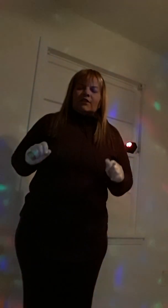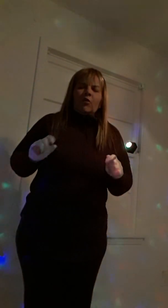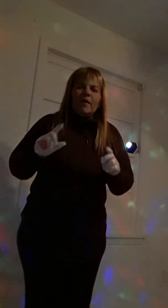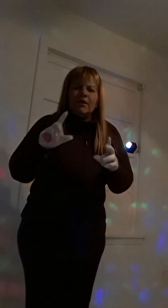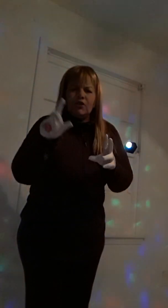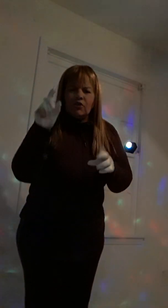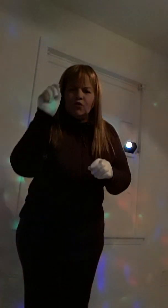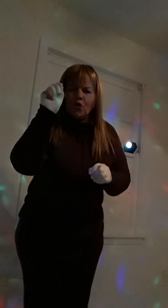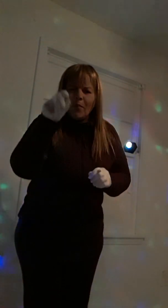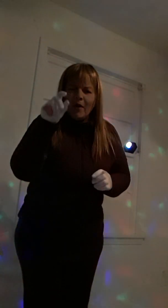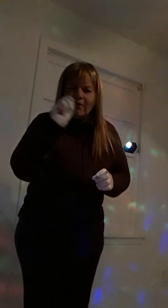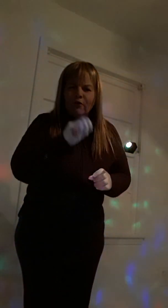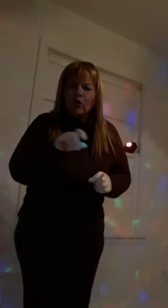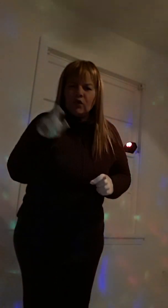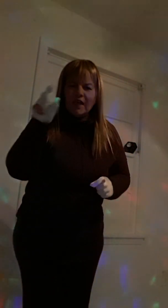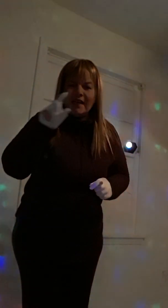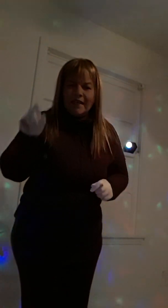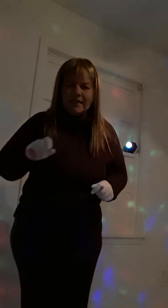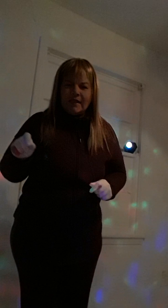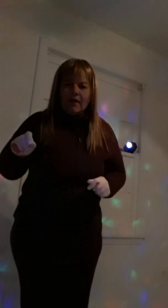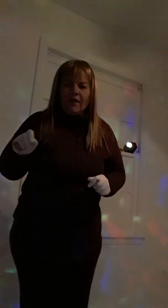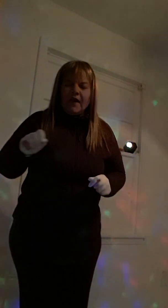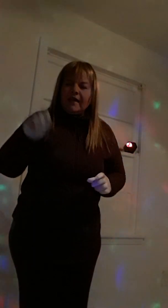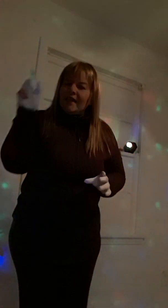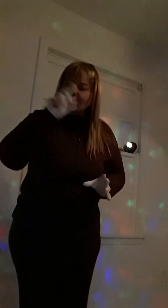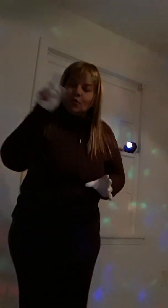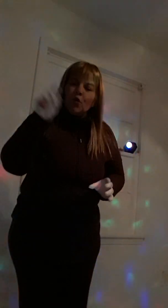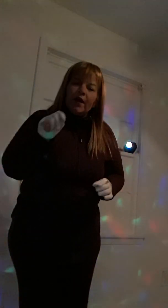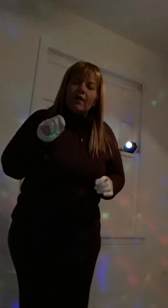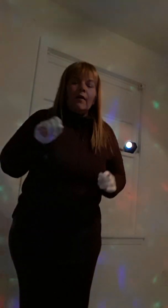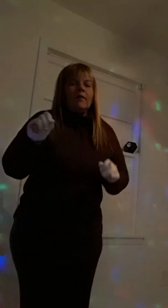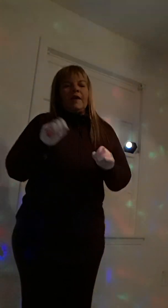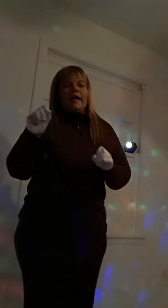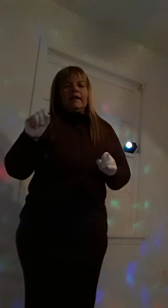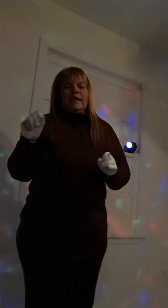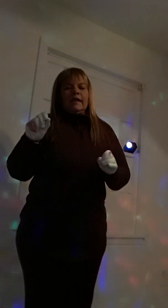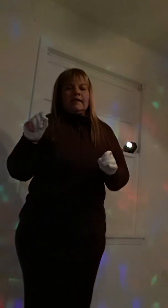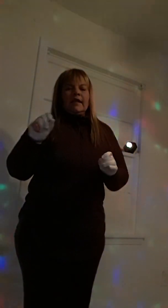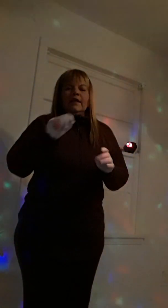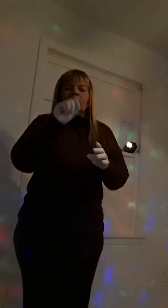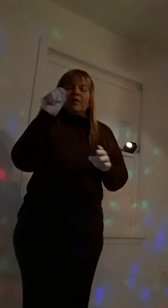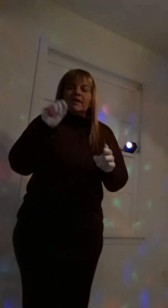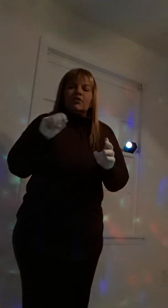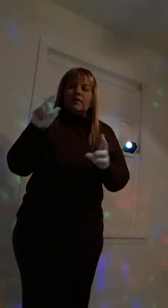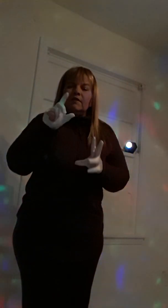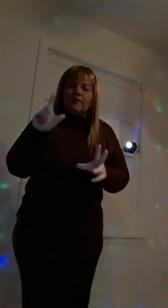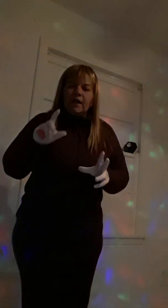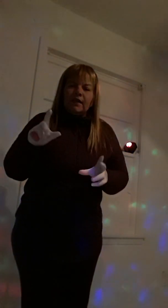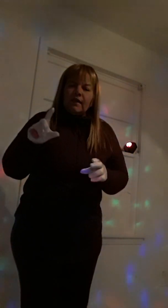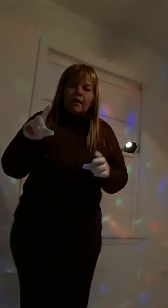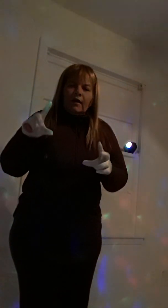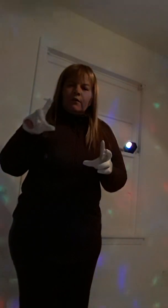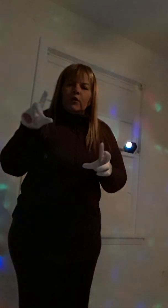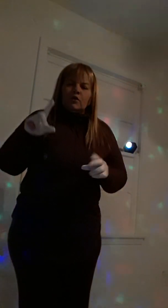Or maybe just drop fruits in it. And that's where the little pieces of different fruits. Y